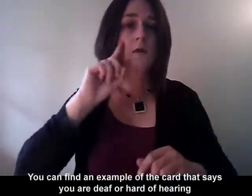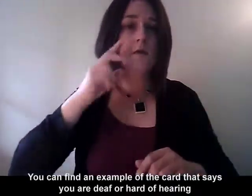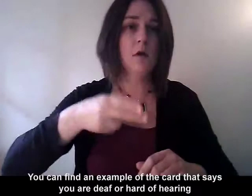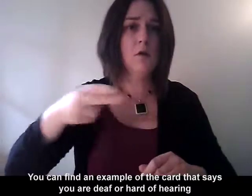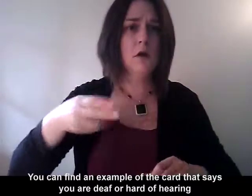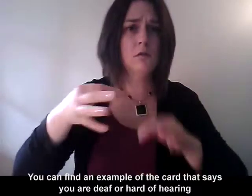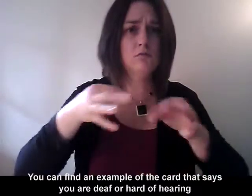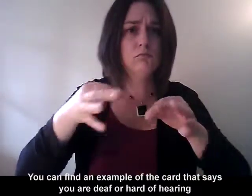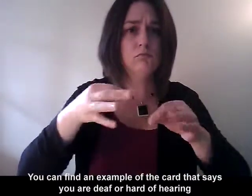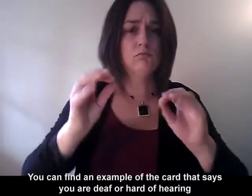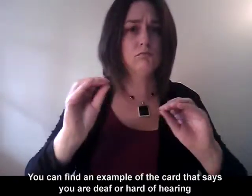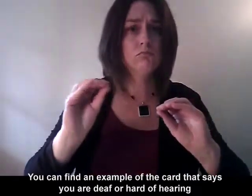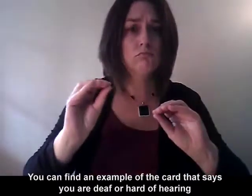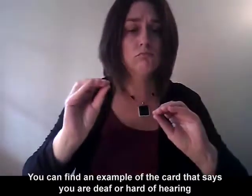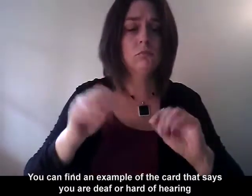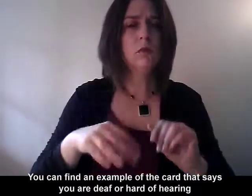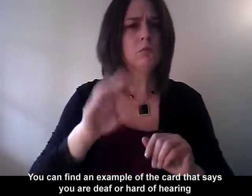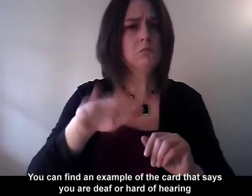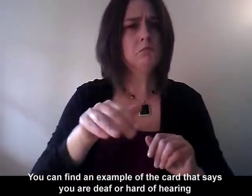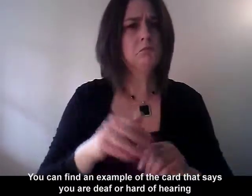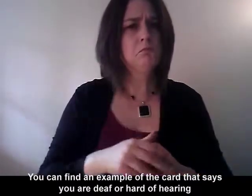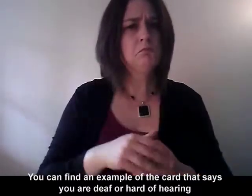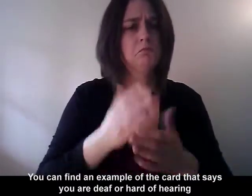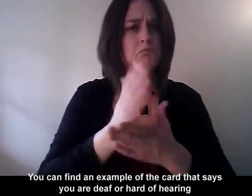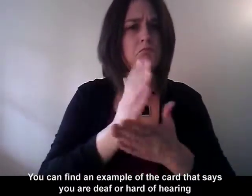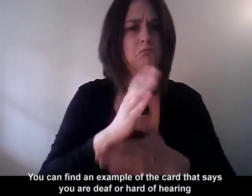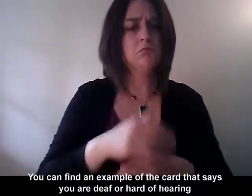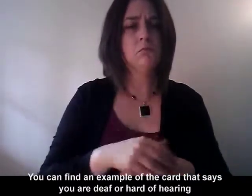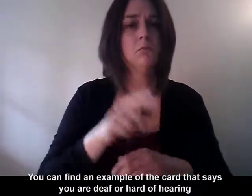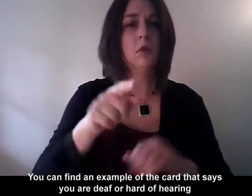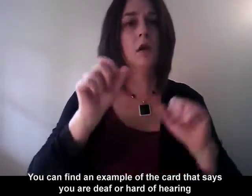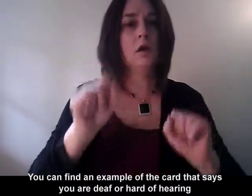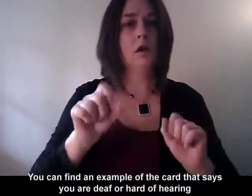You can find an example of the card that says you are deaf or hard of hearing